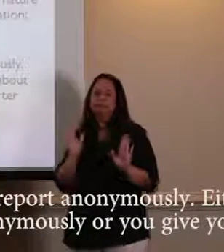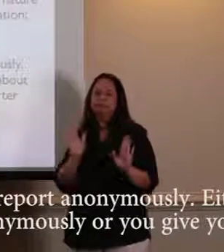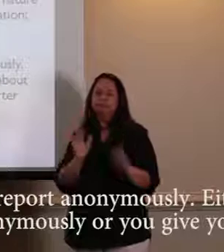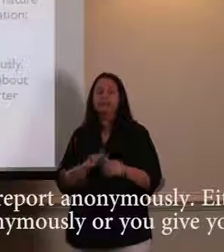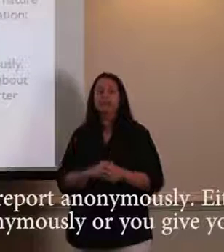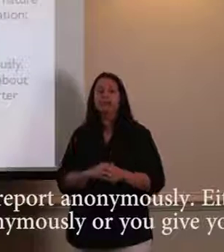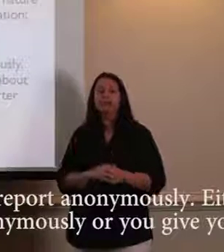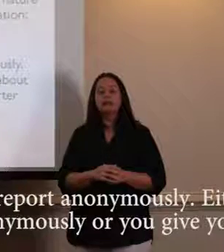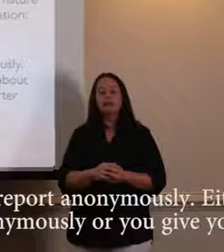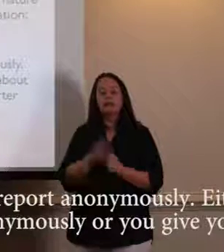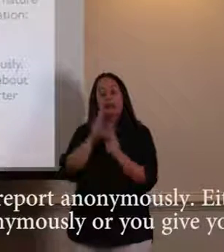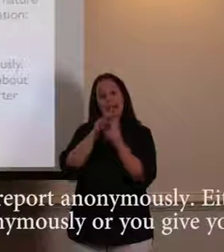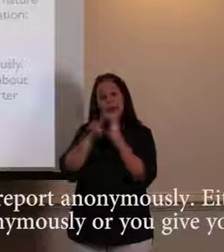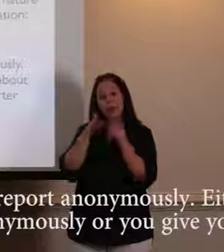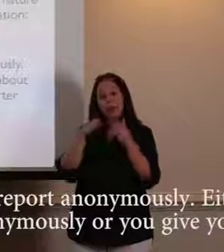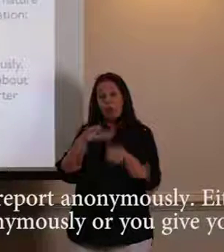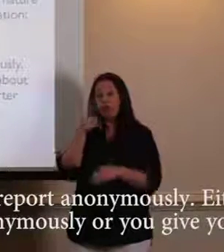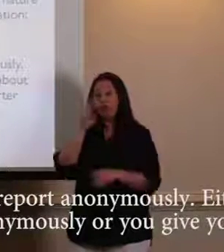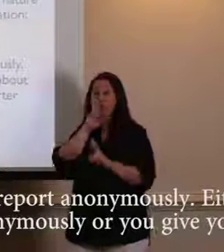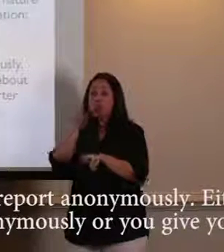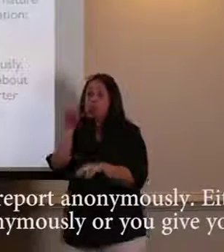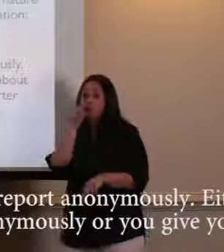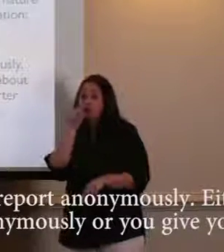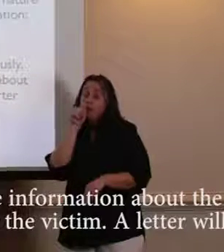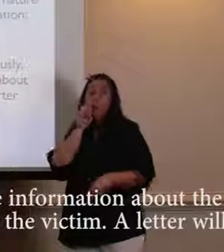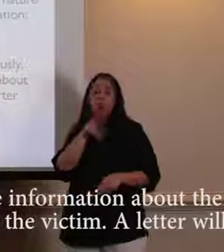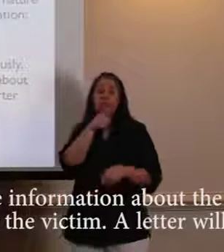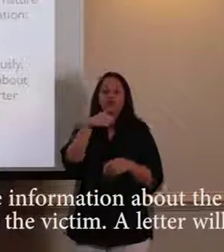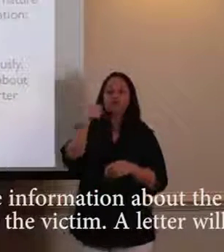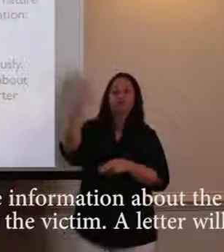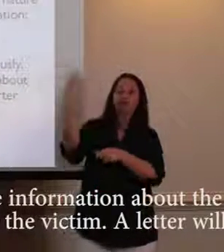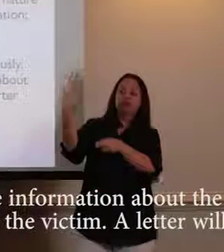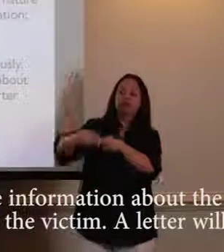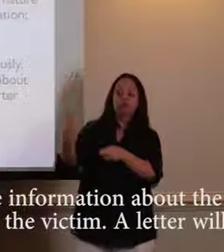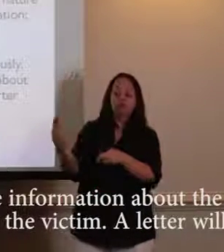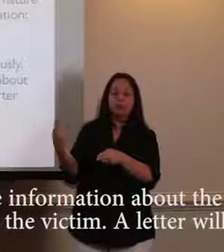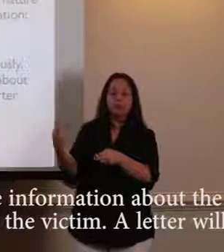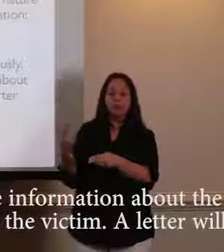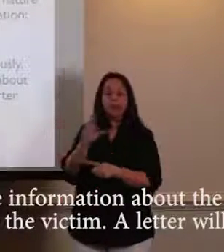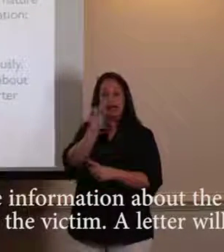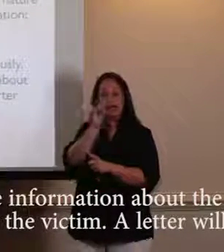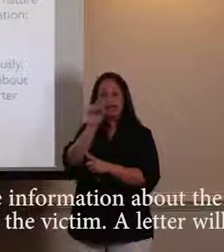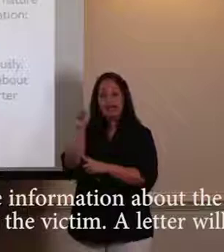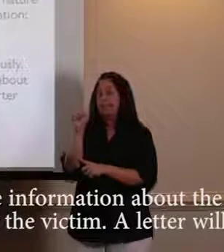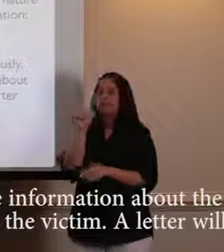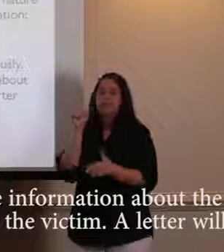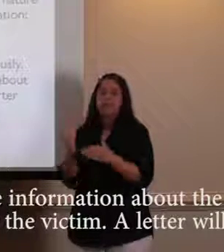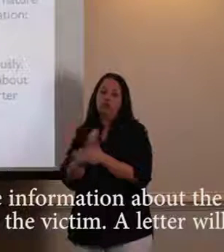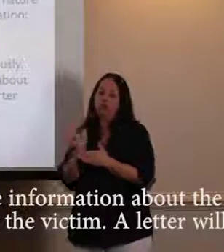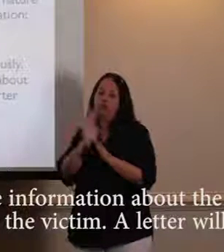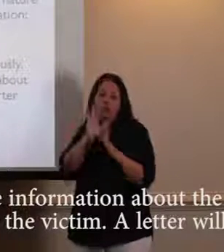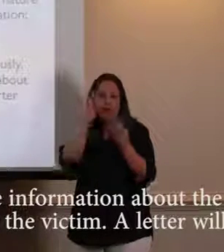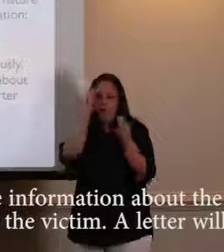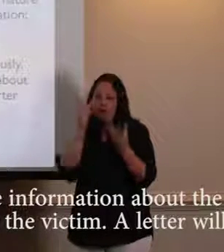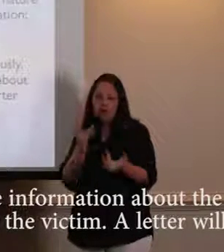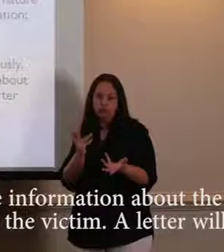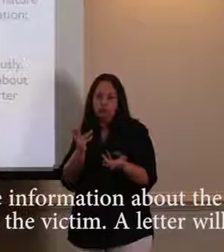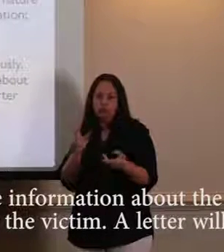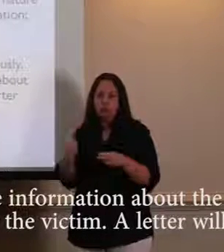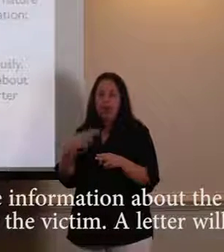Either way, whether you report anonymously or you give your name, DSS does not share the information about the